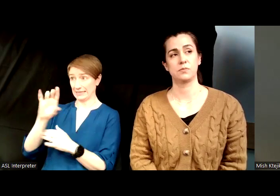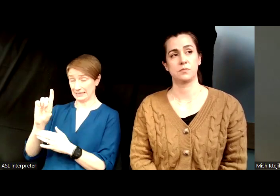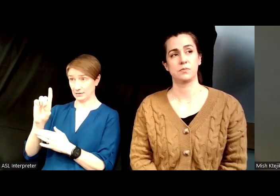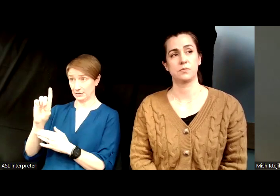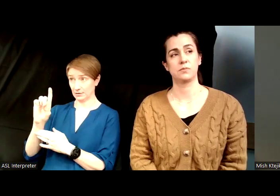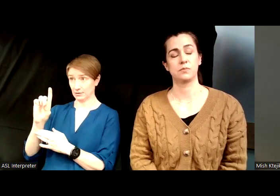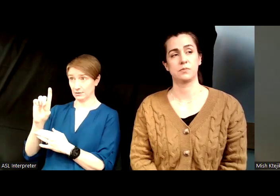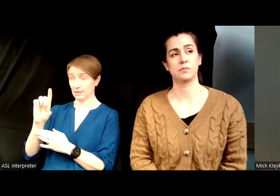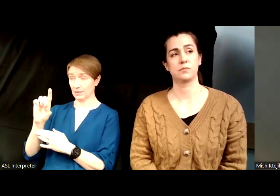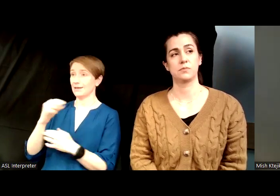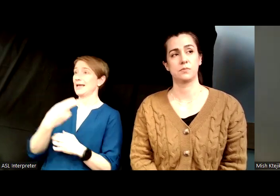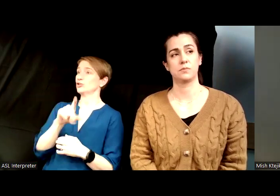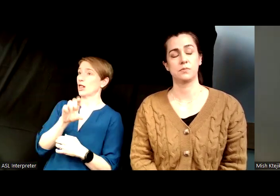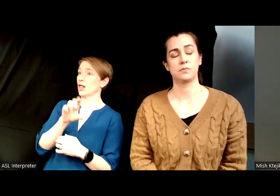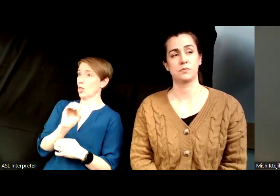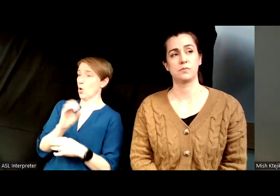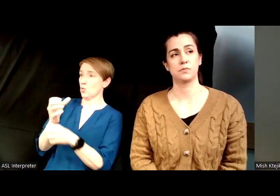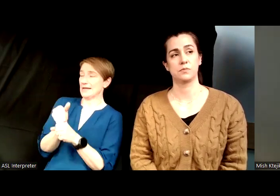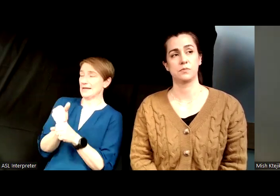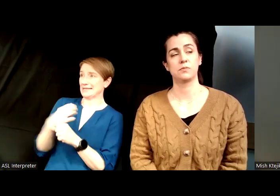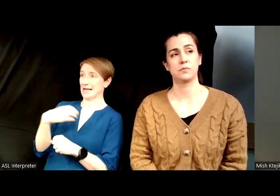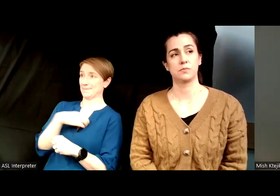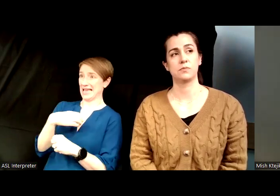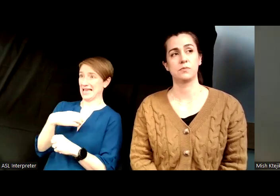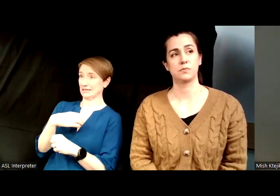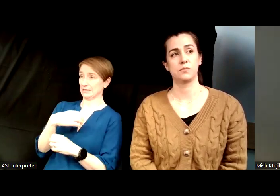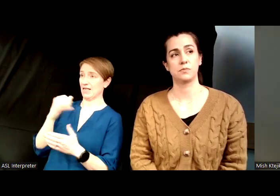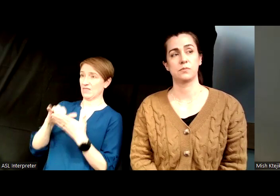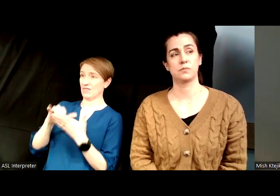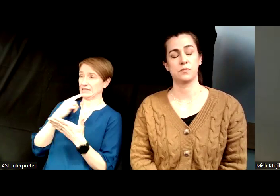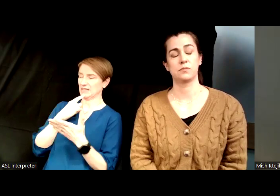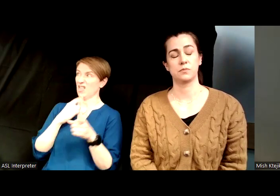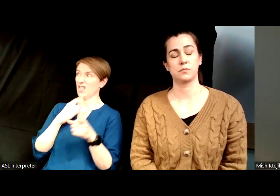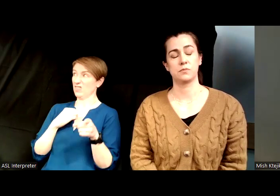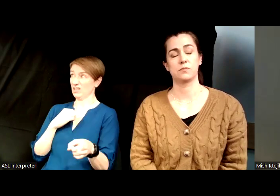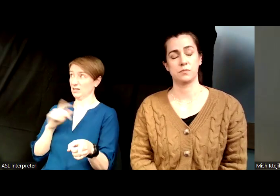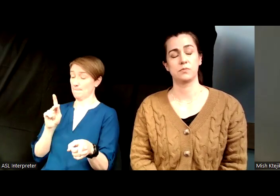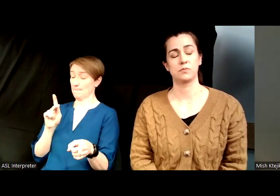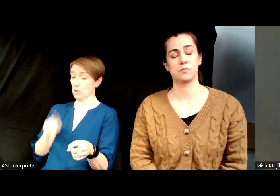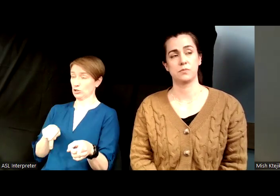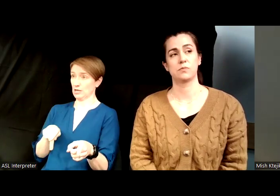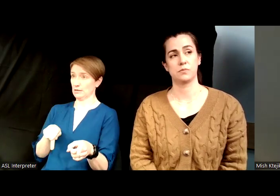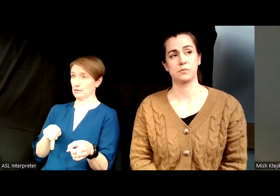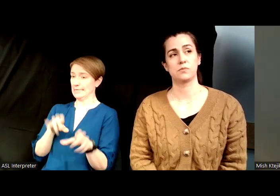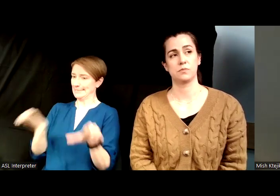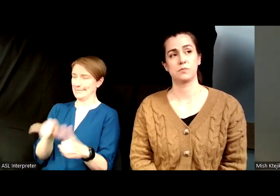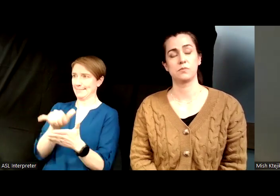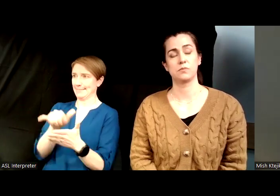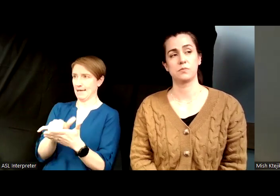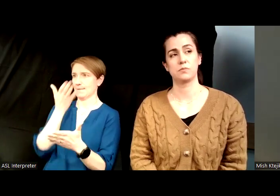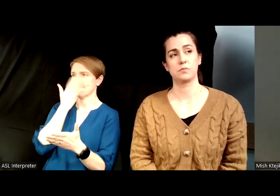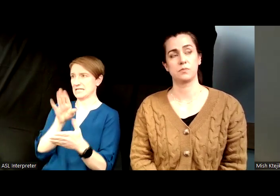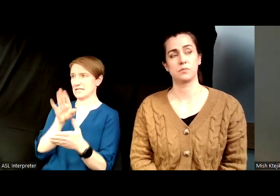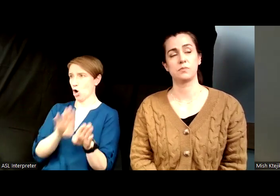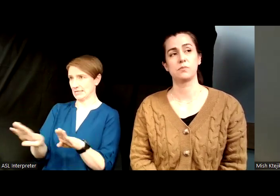And then HLO receives a complaint that says this person engaged in this conduct. And